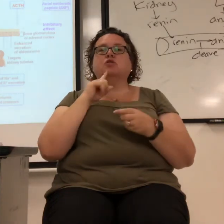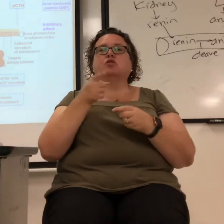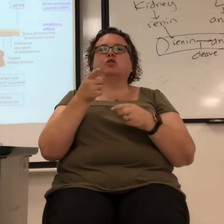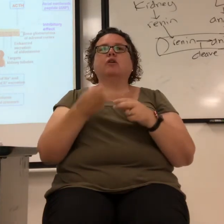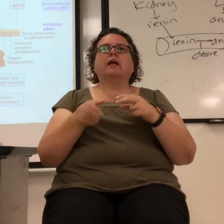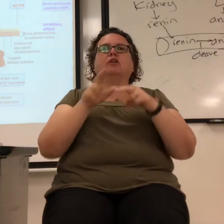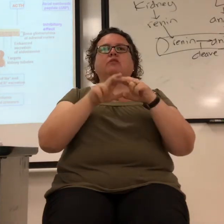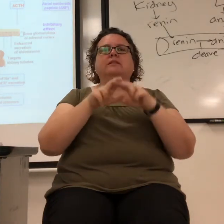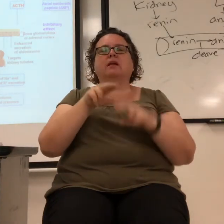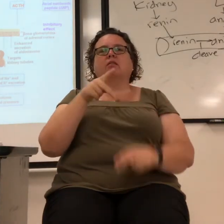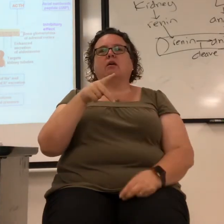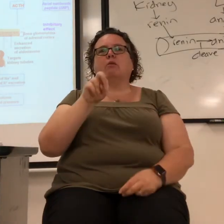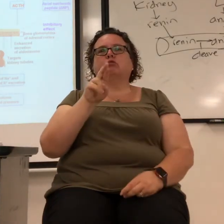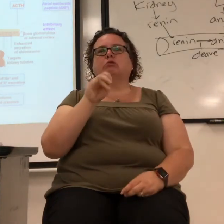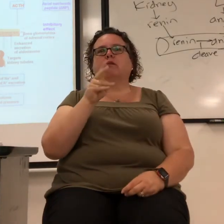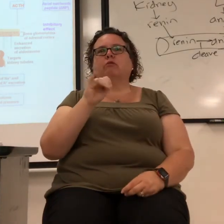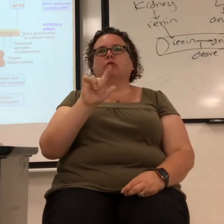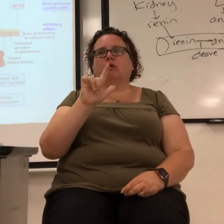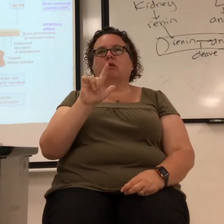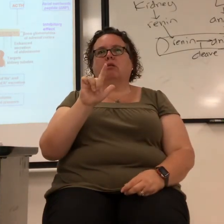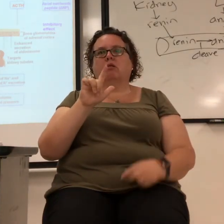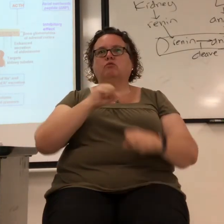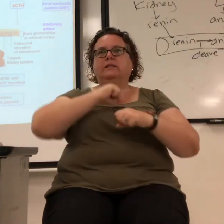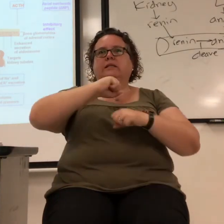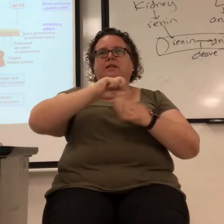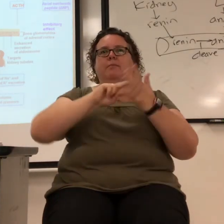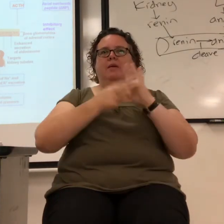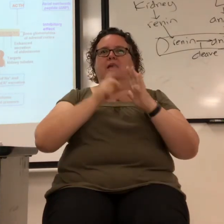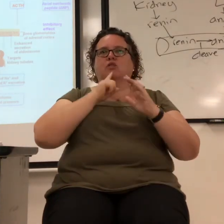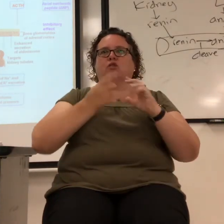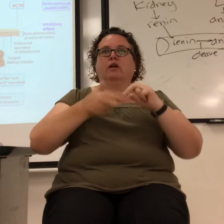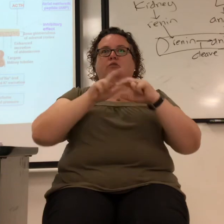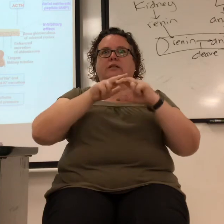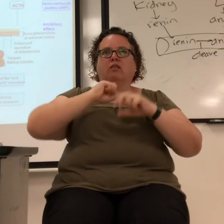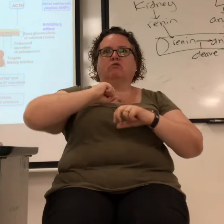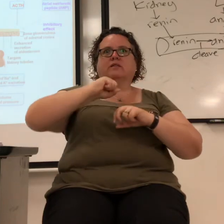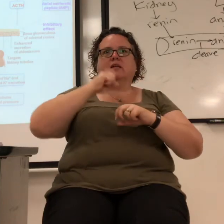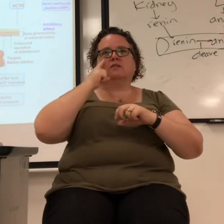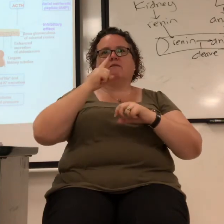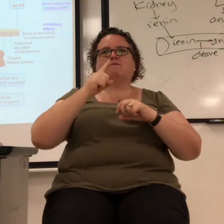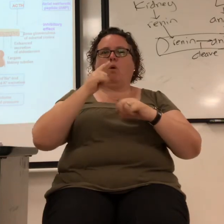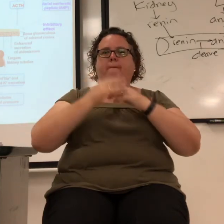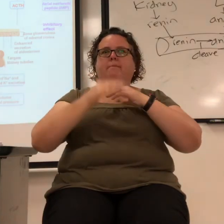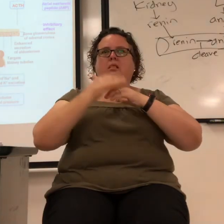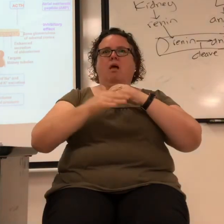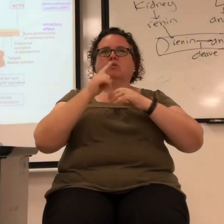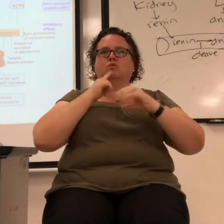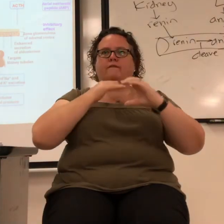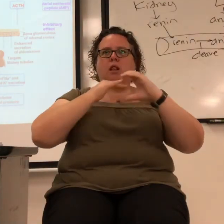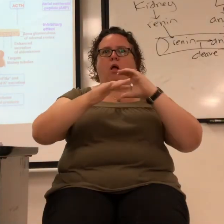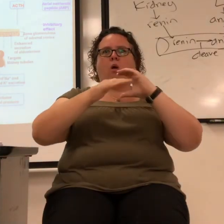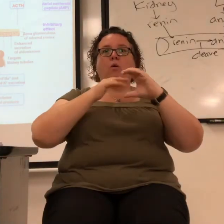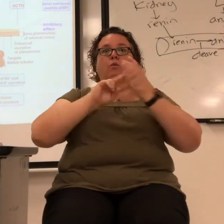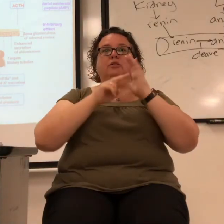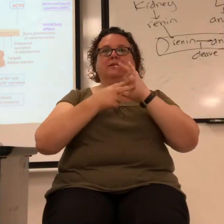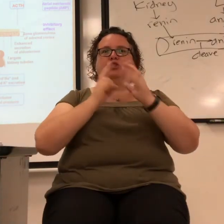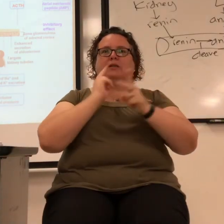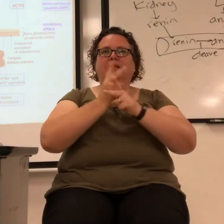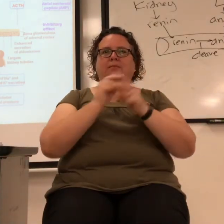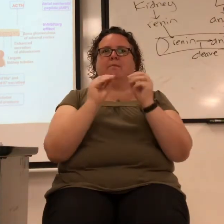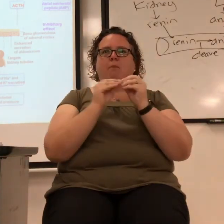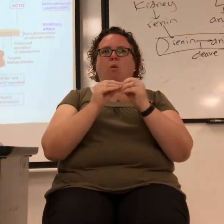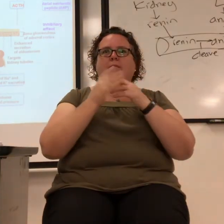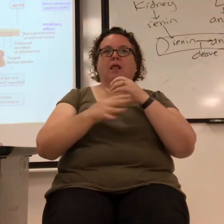peripheral resistance. You're increasing the resistance for blood to flow. So if you're doing that, you're keeping more blood in the